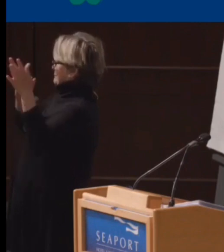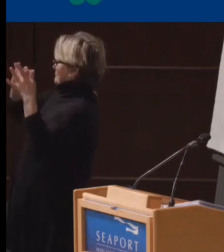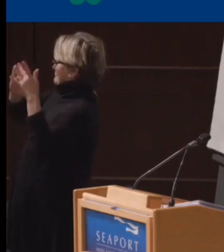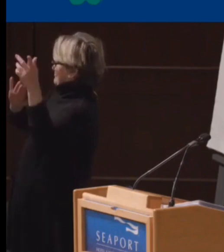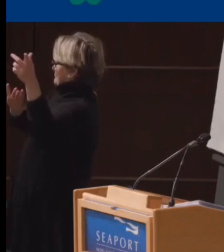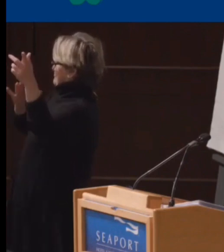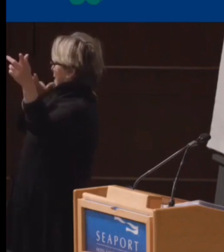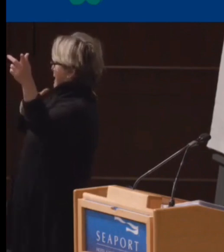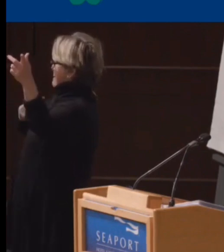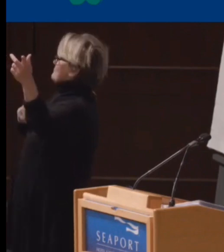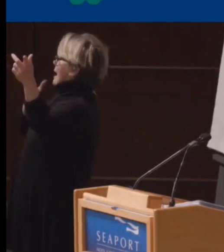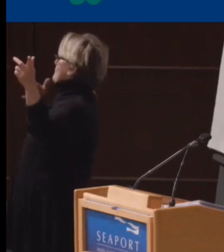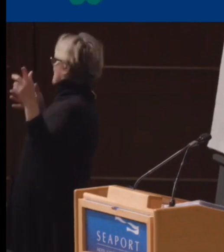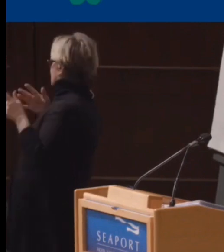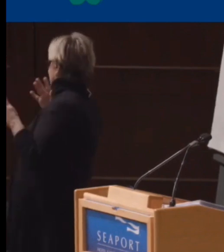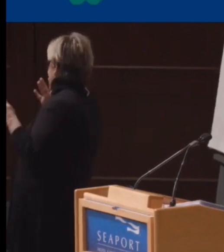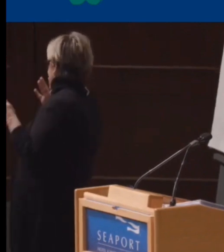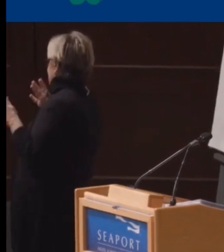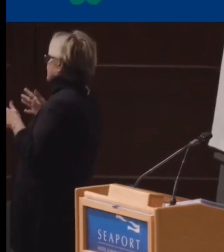down as well.